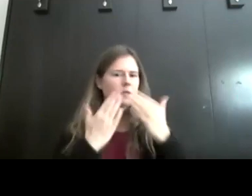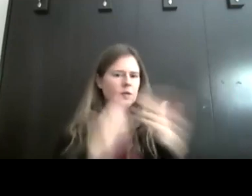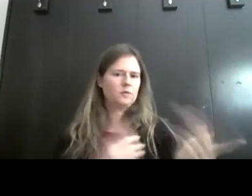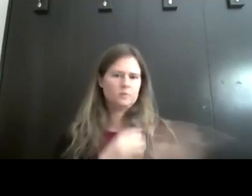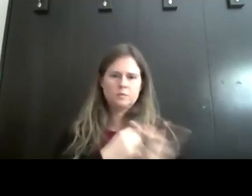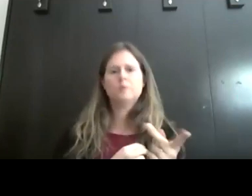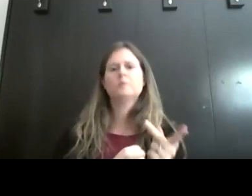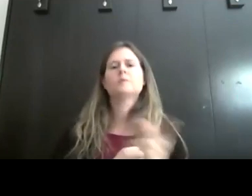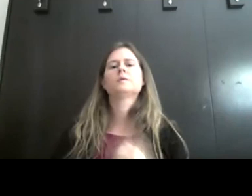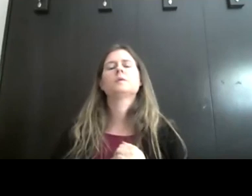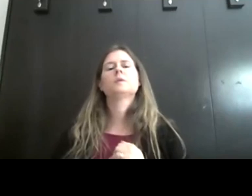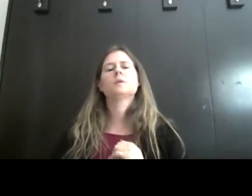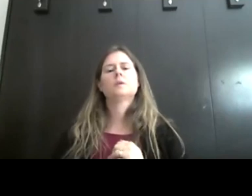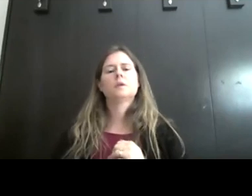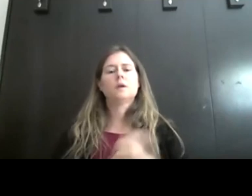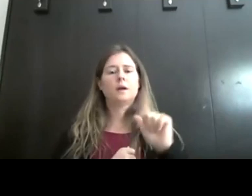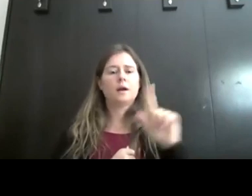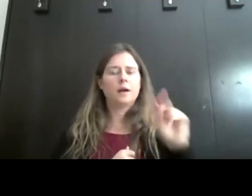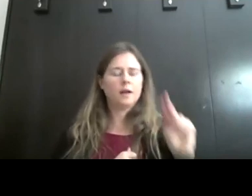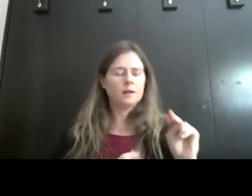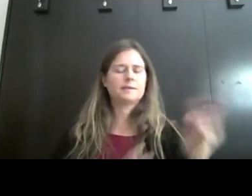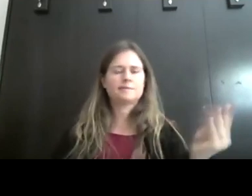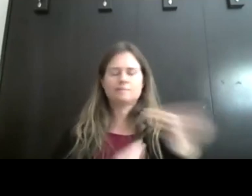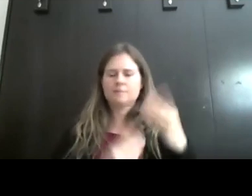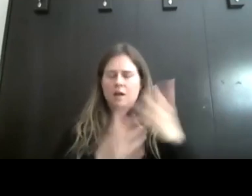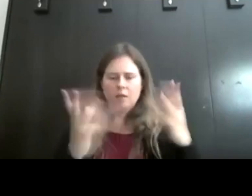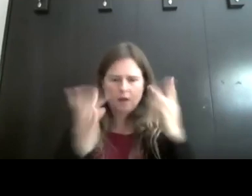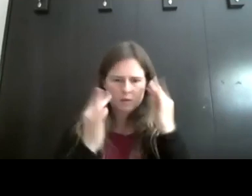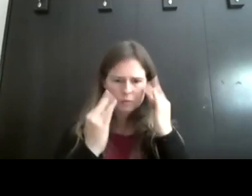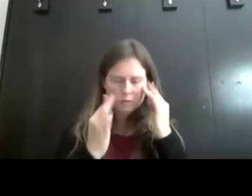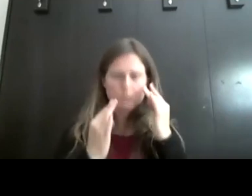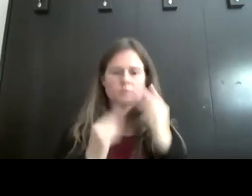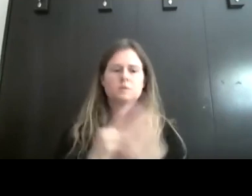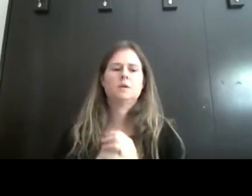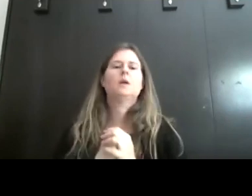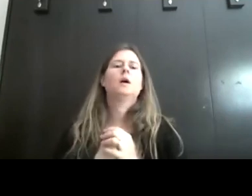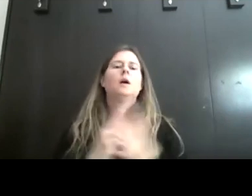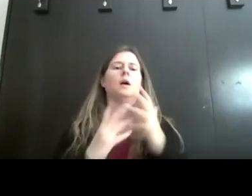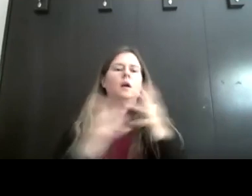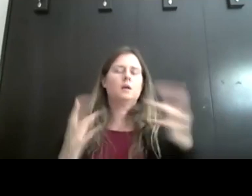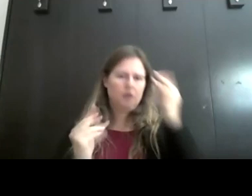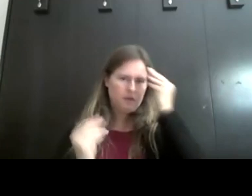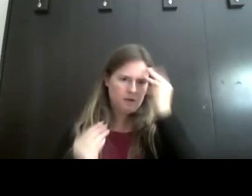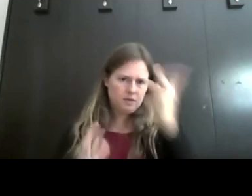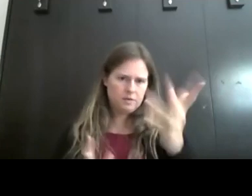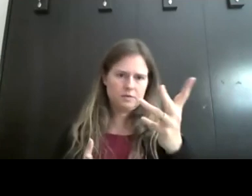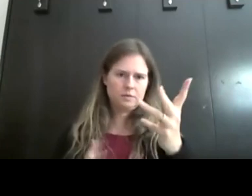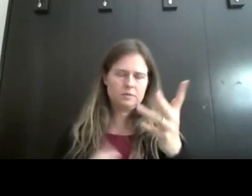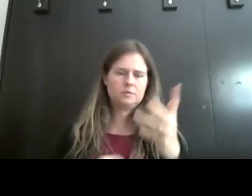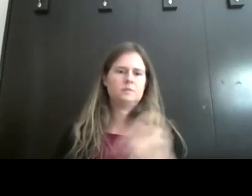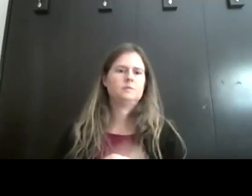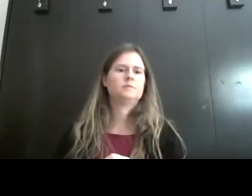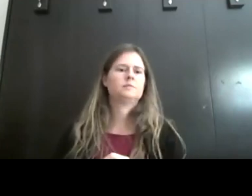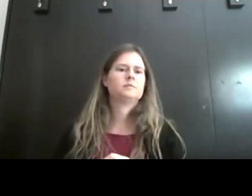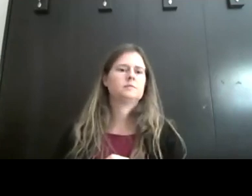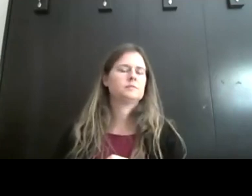well. So Alan has given us a lot to think about. He's given us a lot of information, and I'm going to chalk